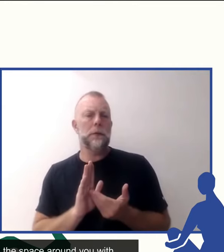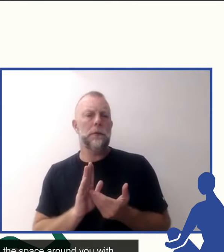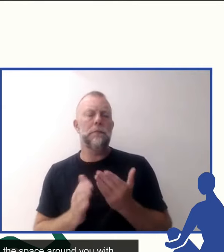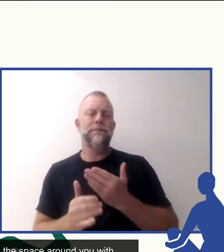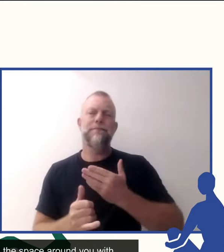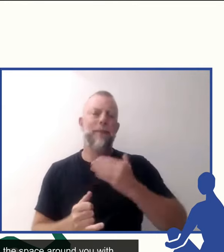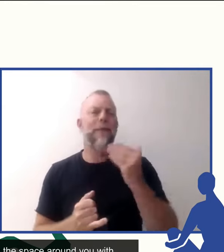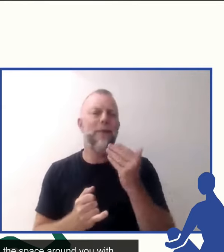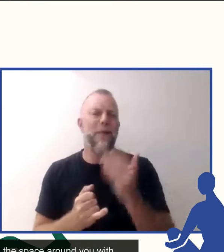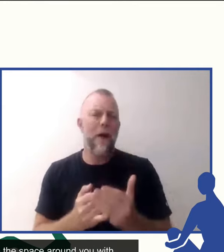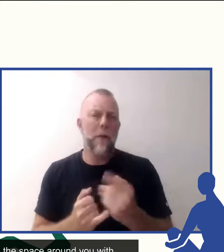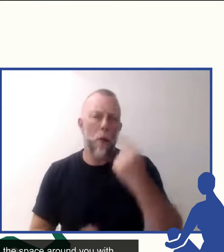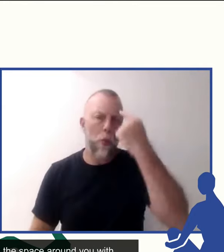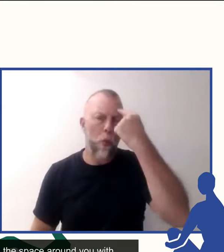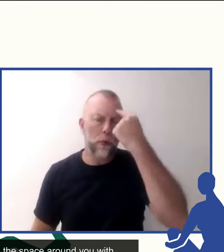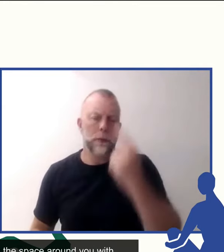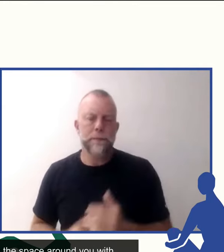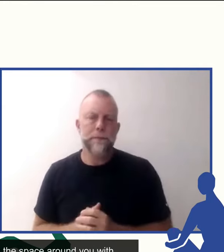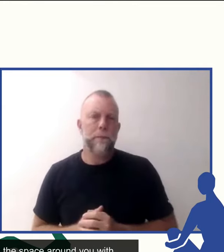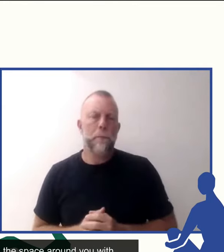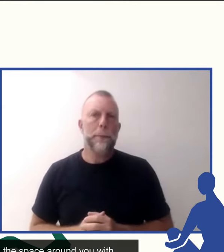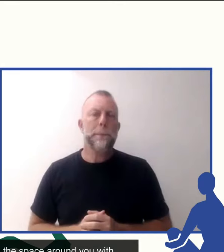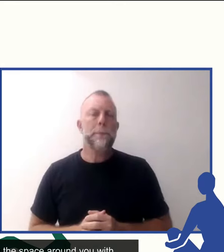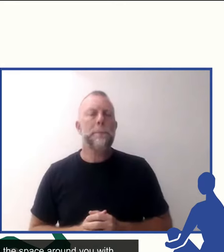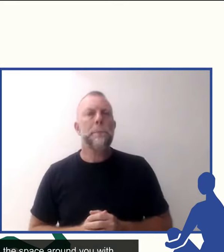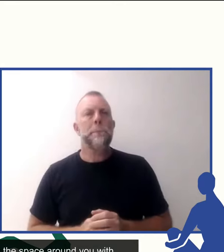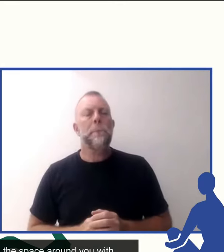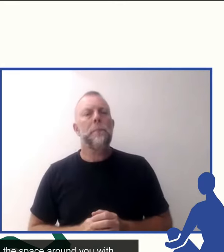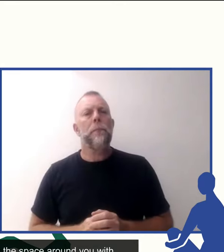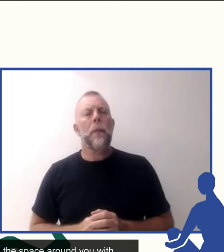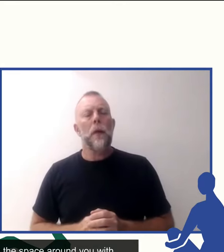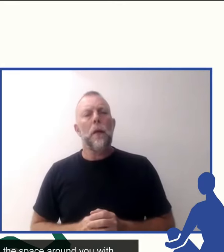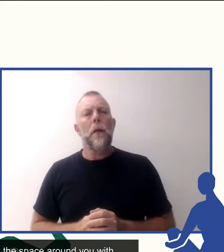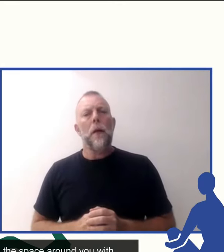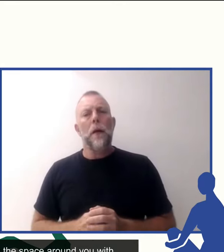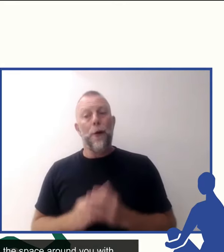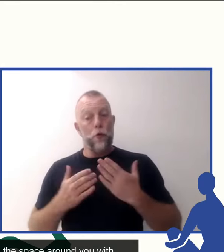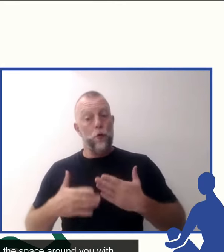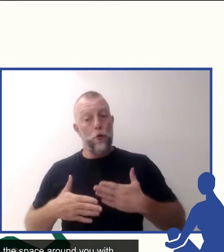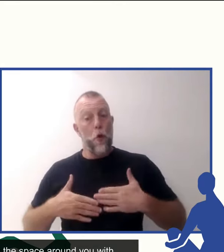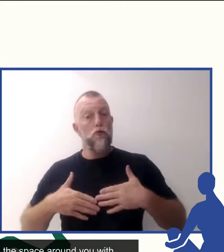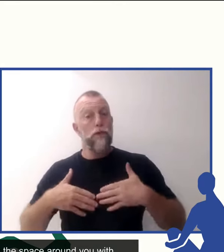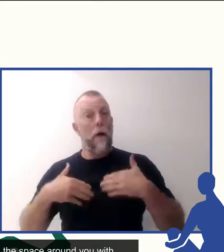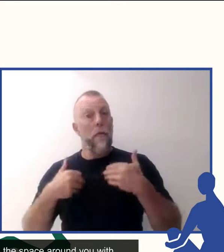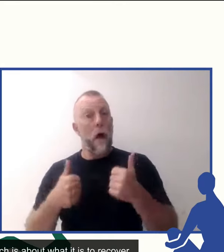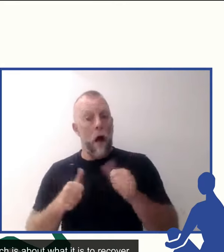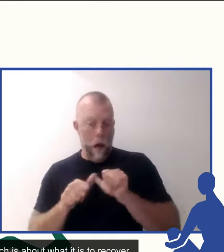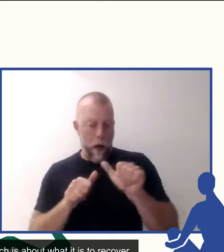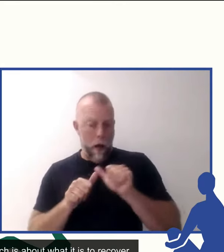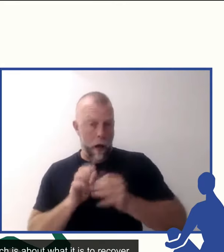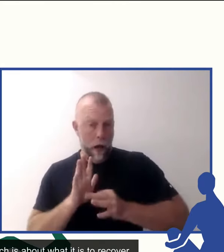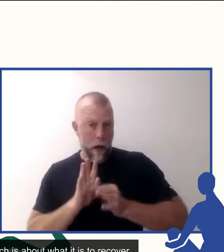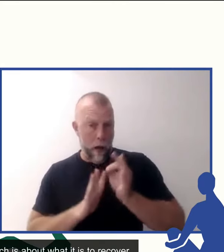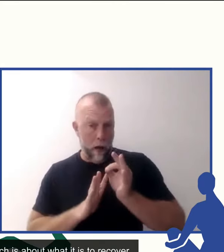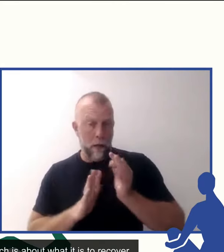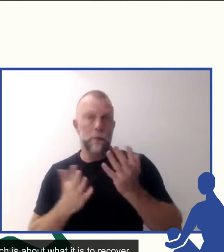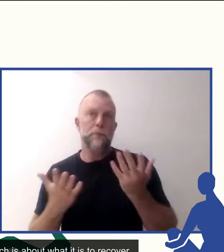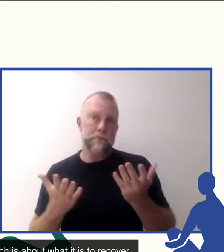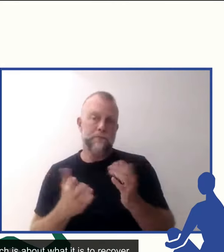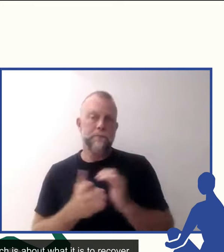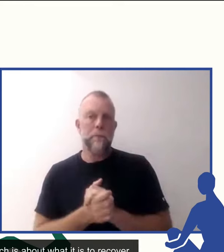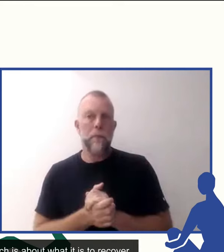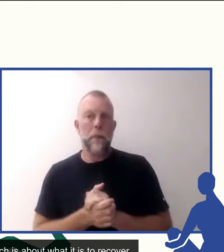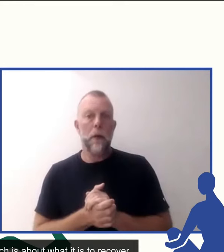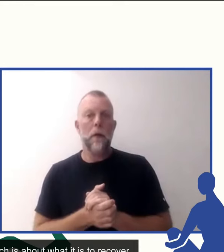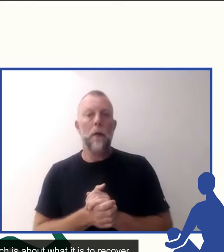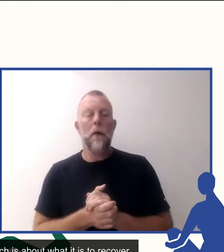a final thought, which is about what it is to recover. So again, I think maybe in the kind